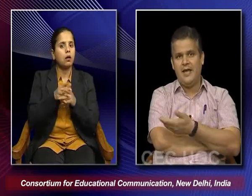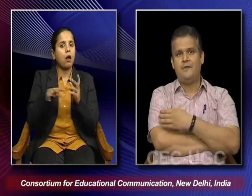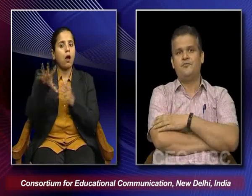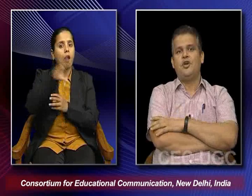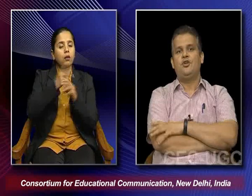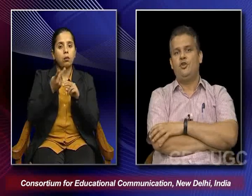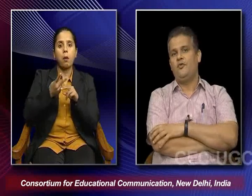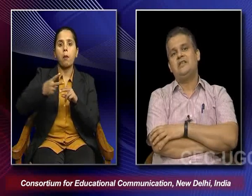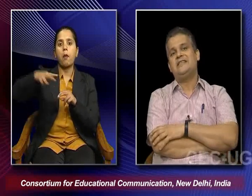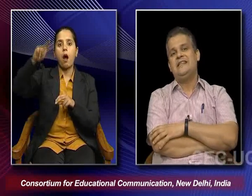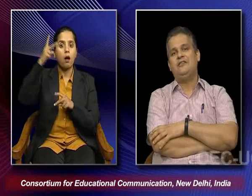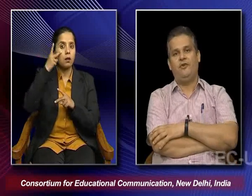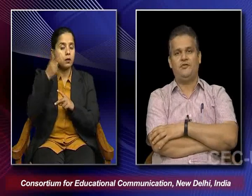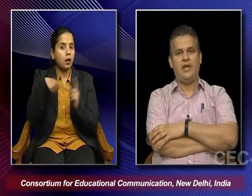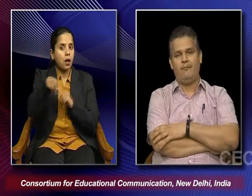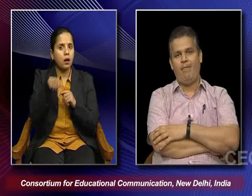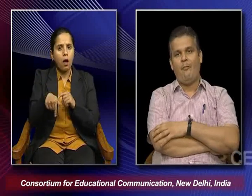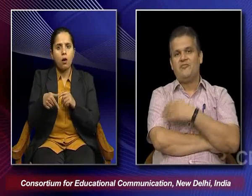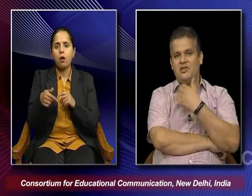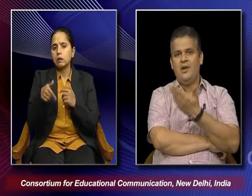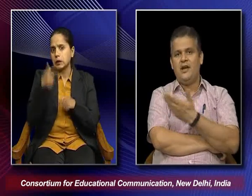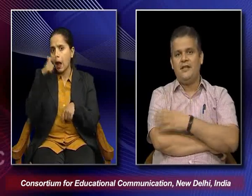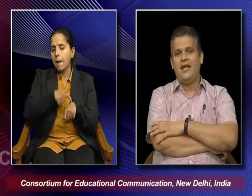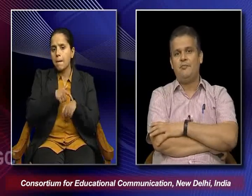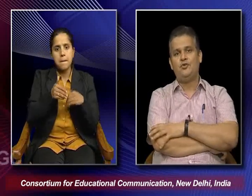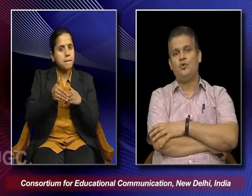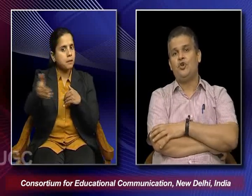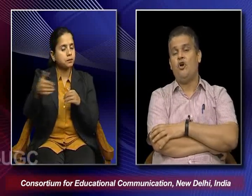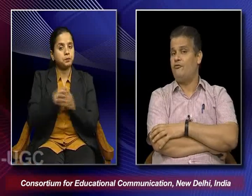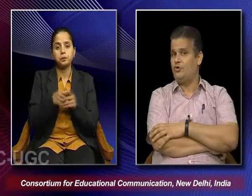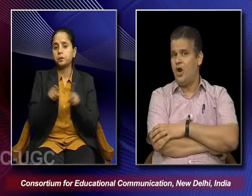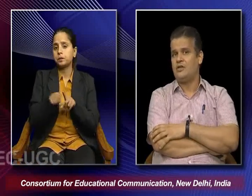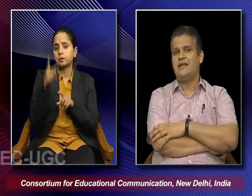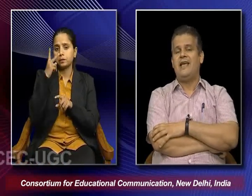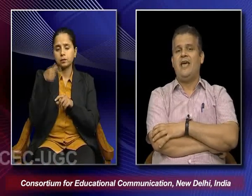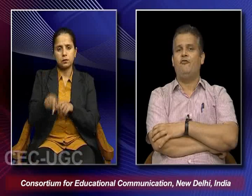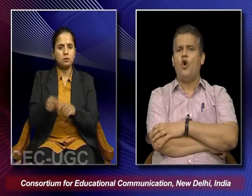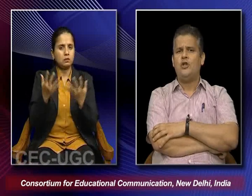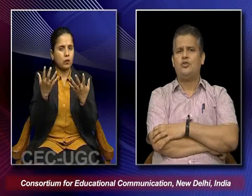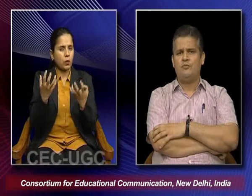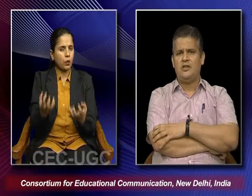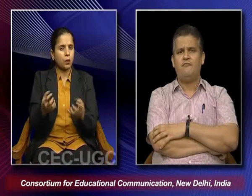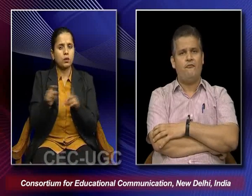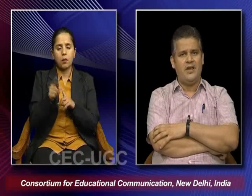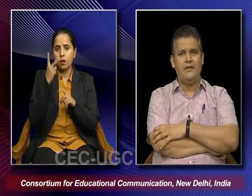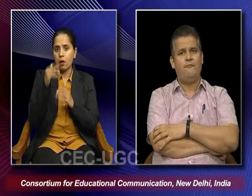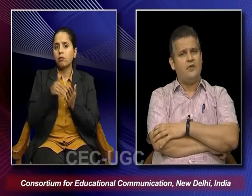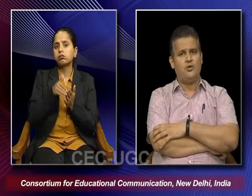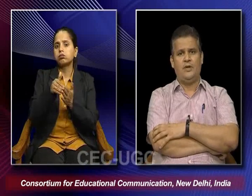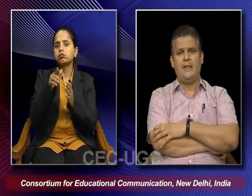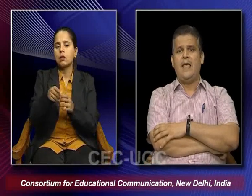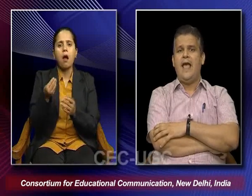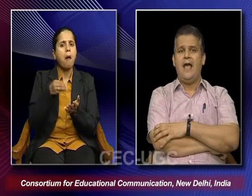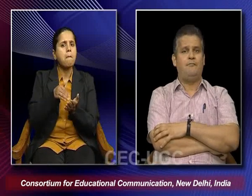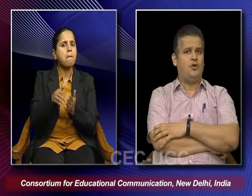several times during these heat waves time. Similarly, the episodes of droughts have also become very